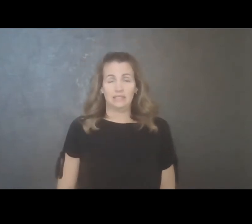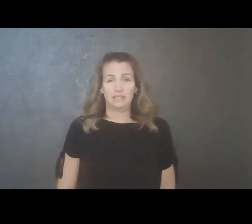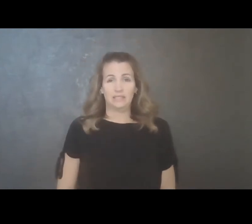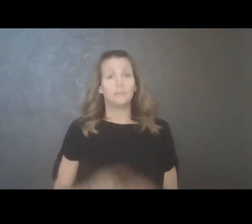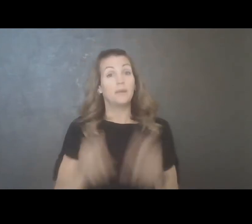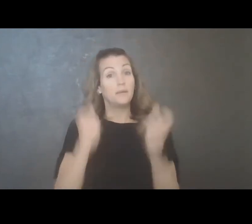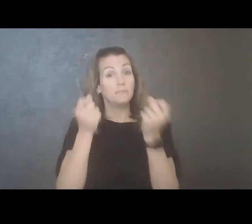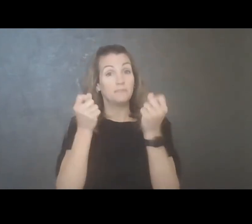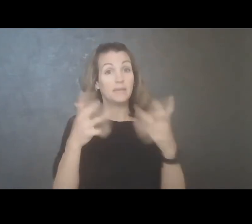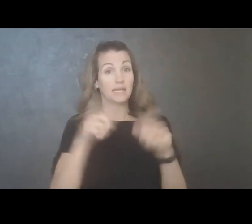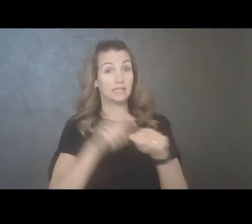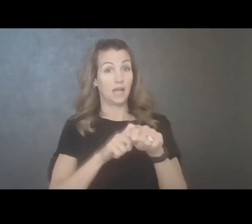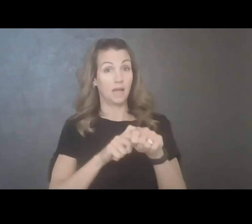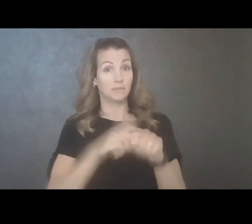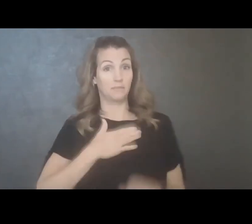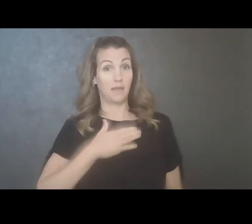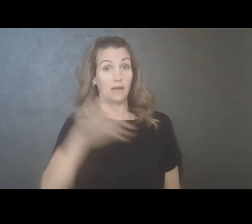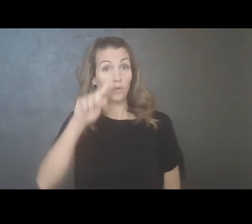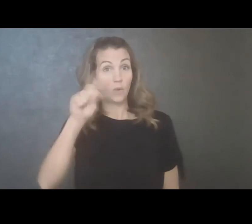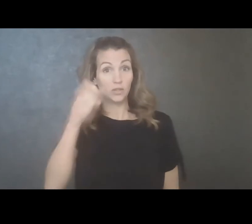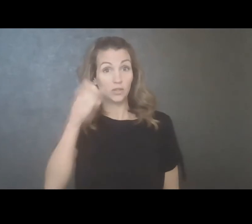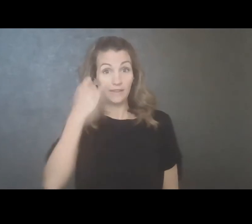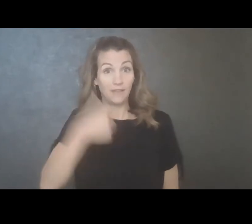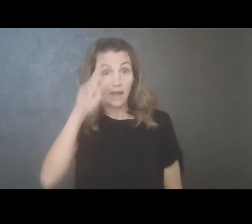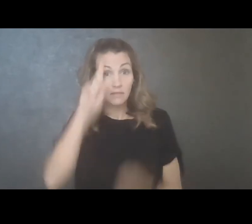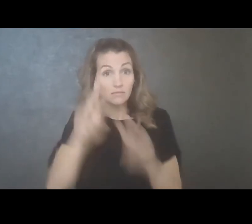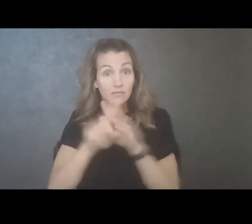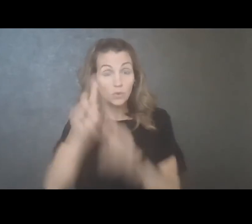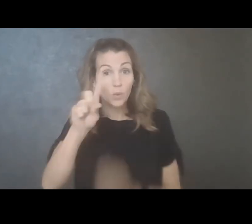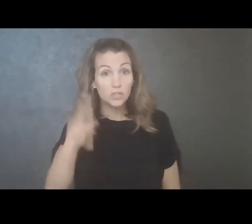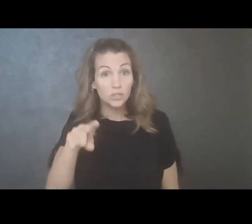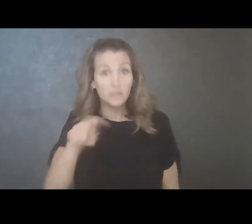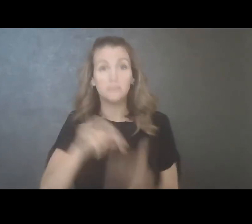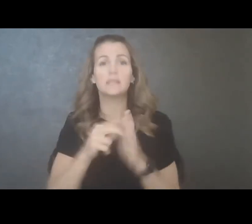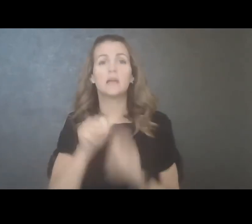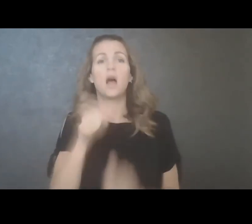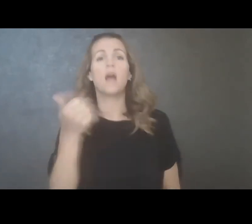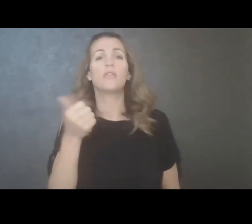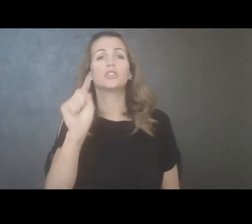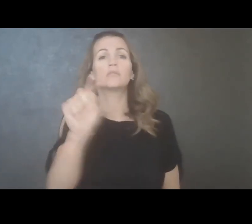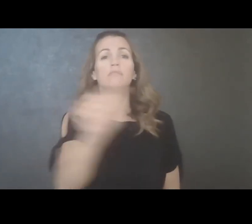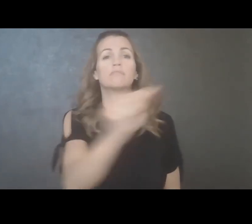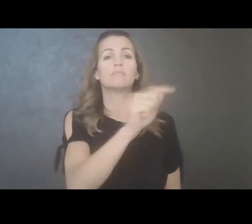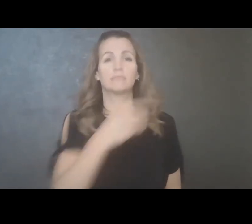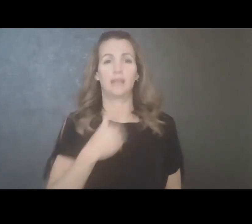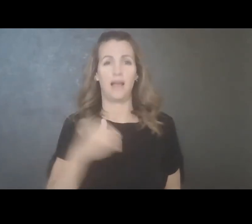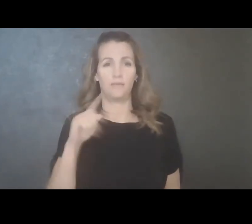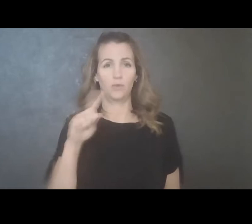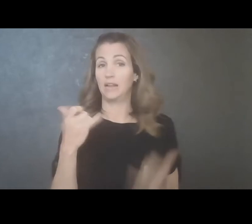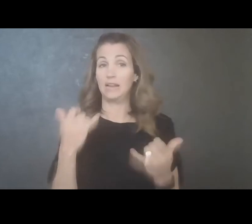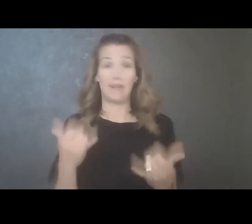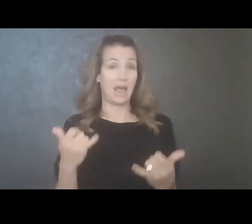times, that question, if you have that question, other people probably have that question too. And I am not afraid to ask